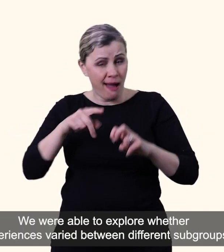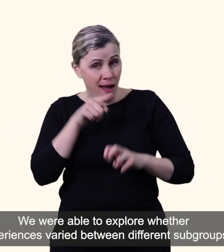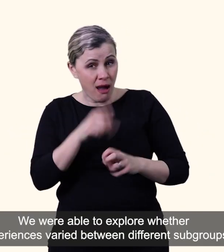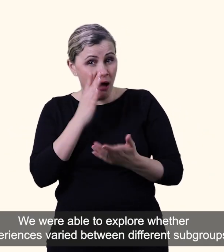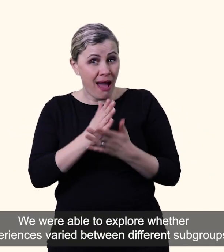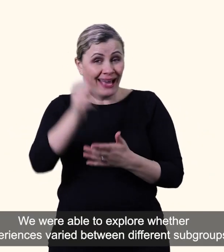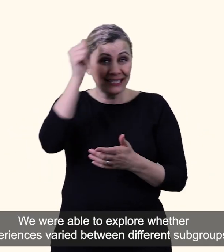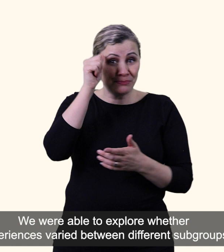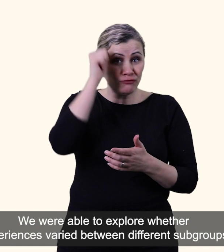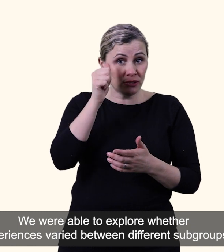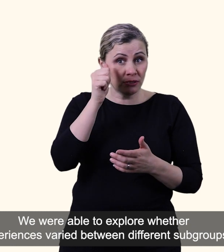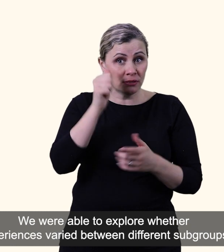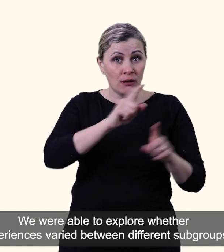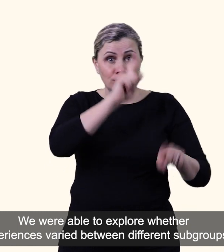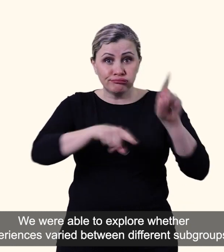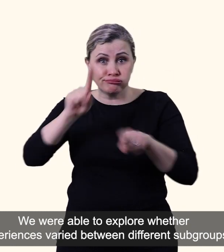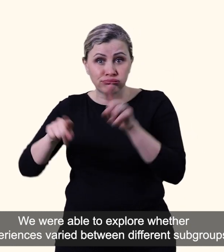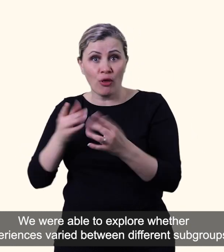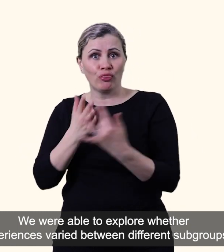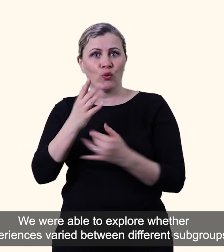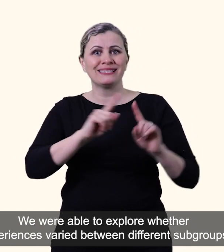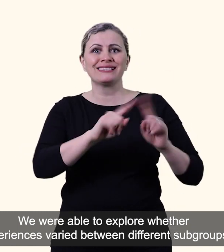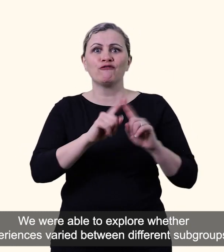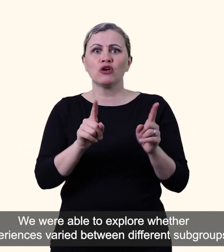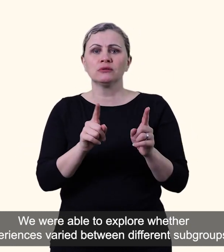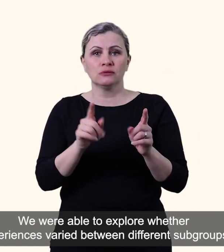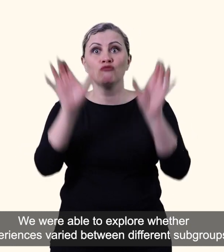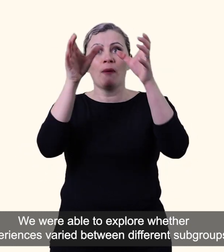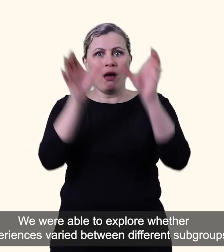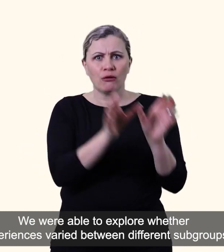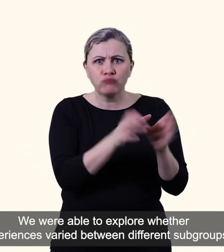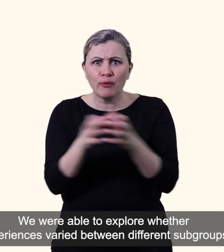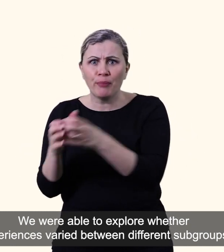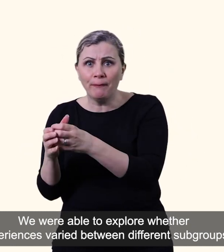whether experiences varied between different subgroups,